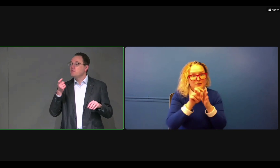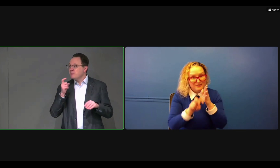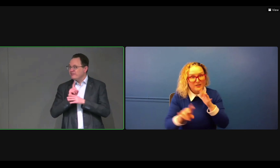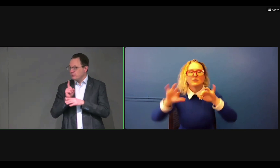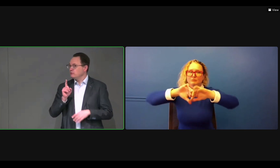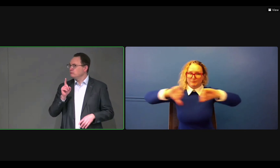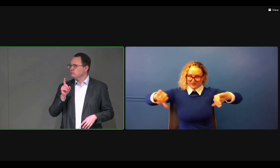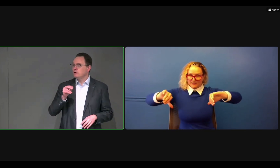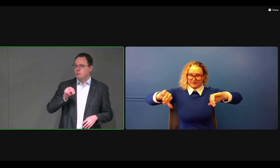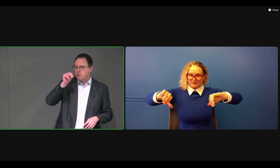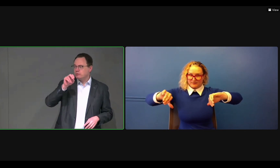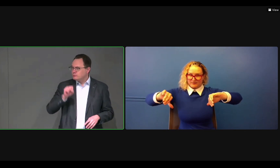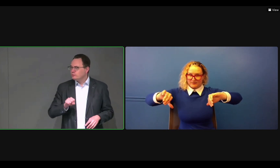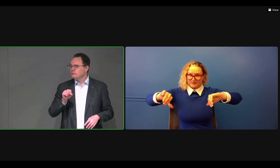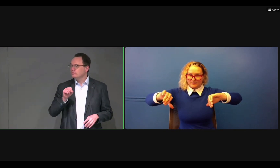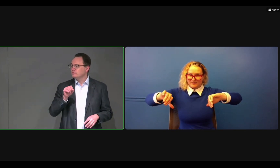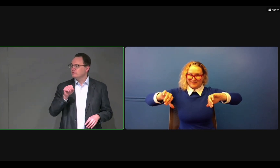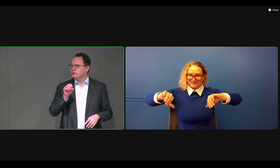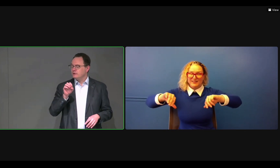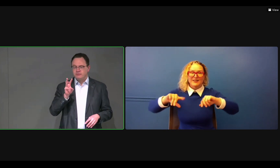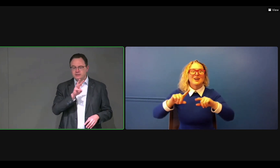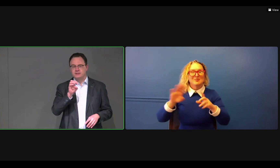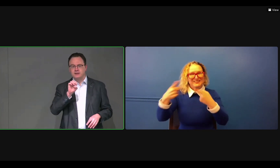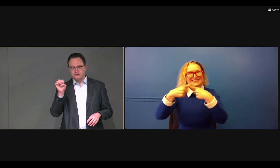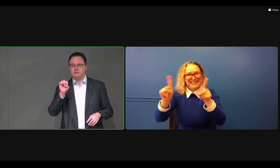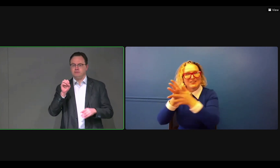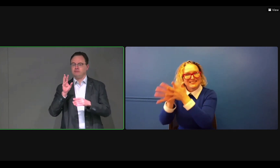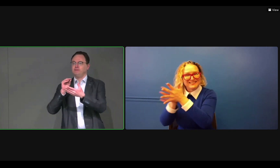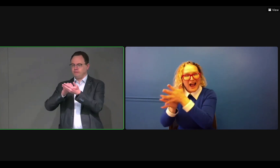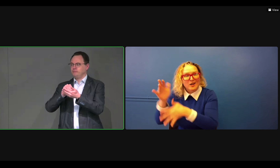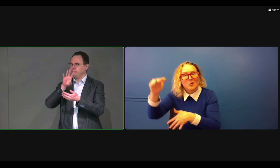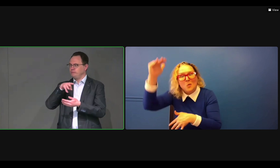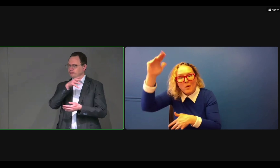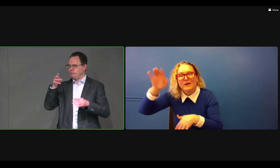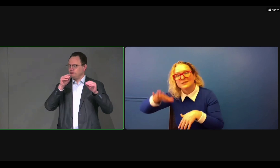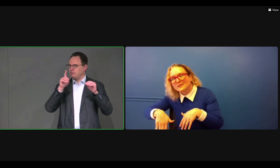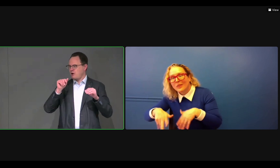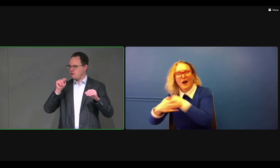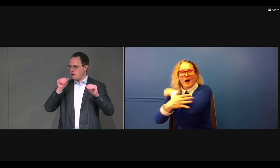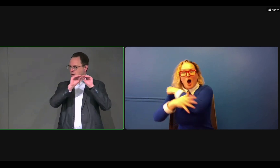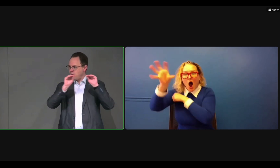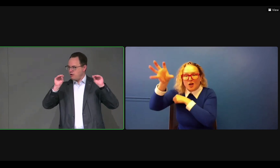a single German word could be translated differently depending on the field, but also the